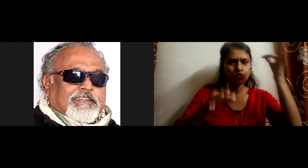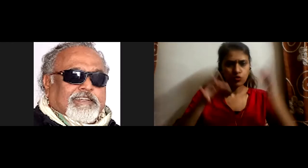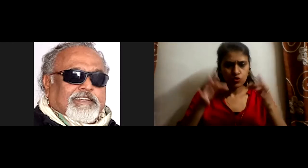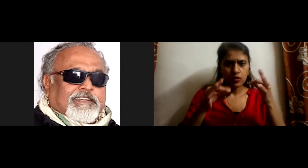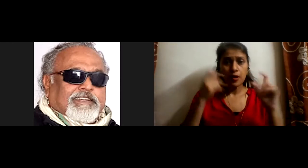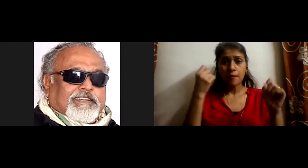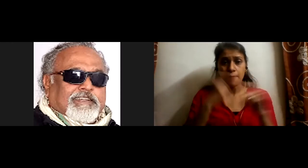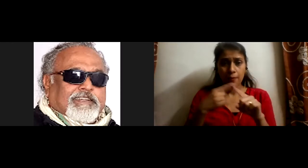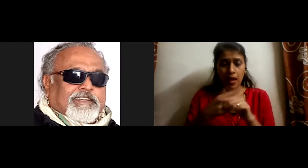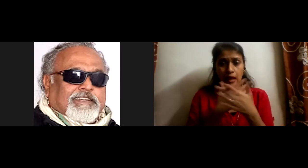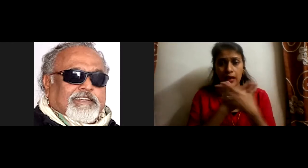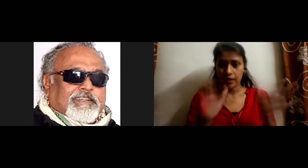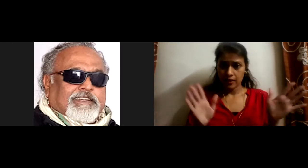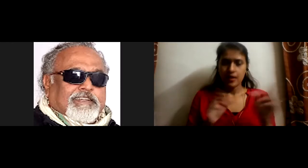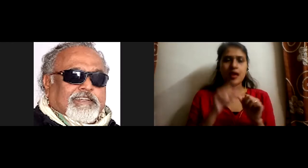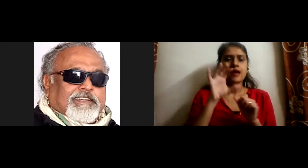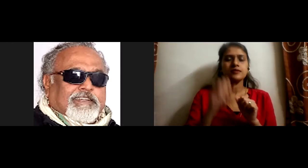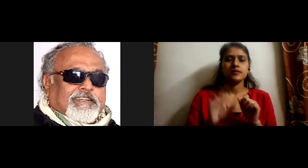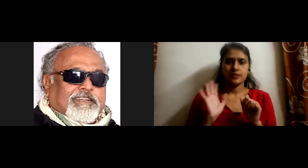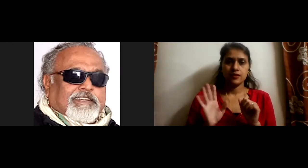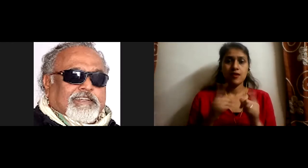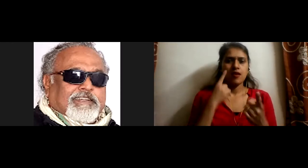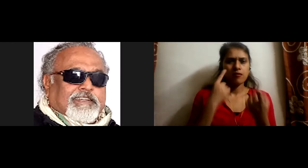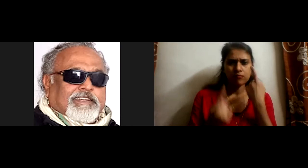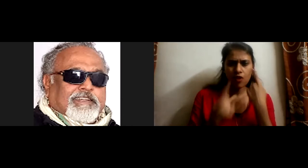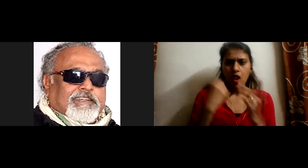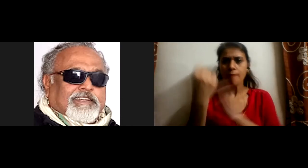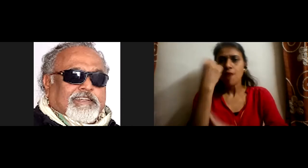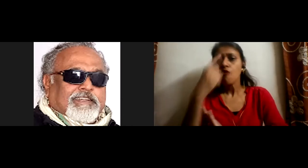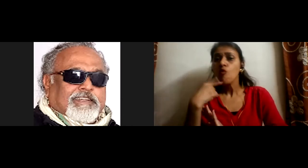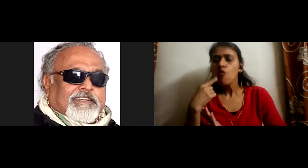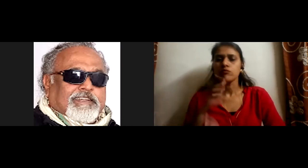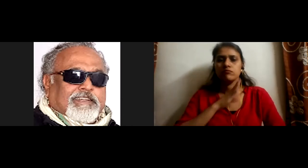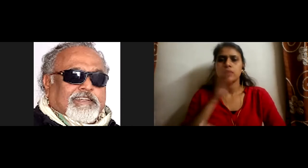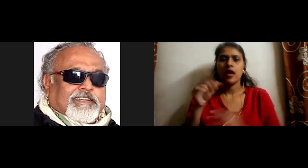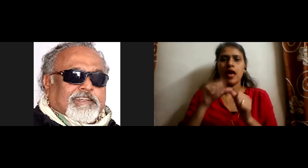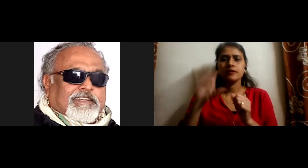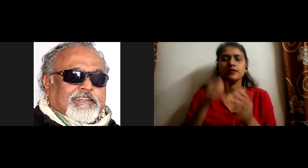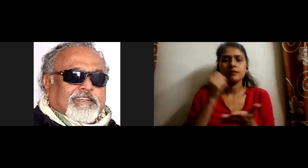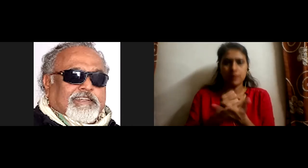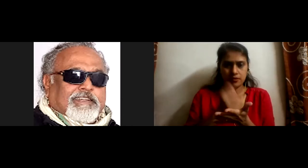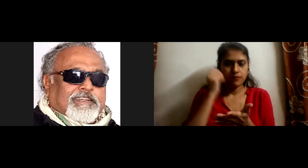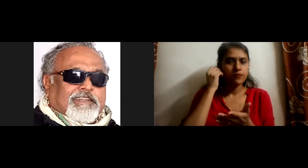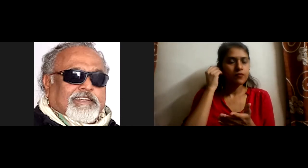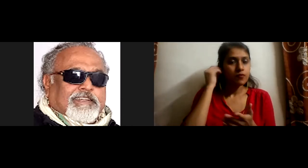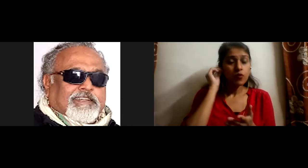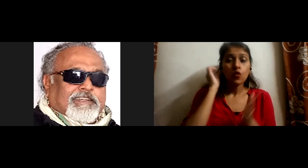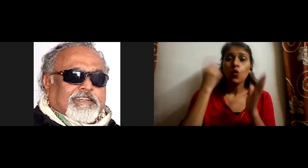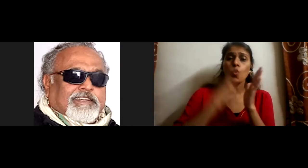quasi-judicial or investigative powers. And what is the condition? Condition is without discrimination